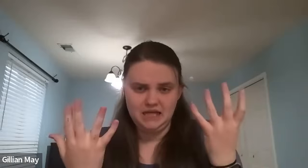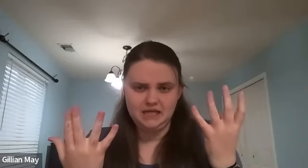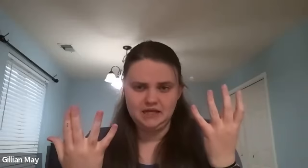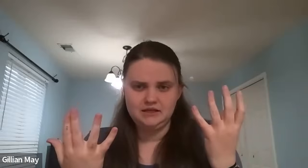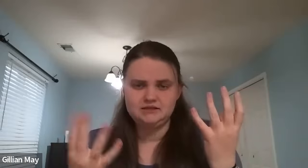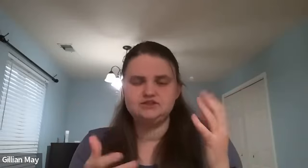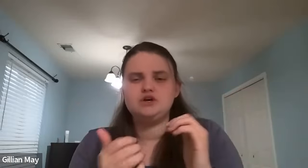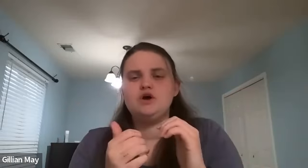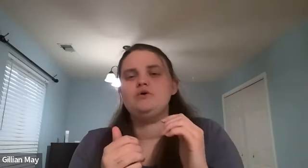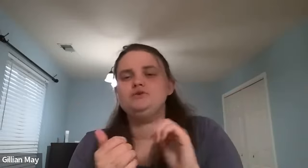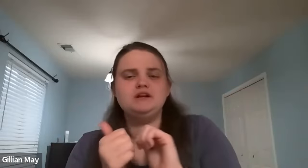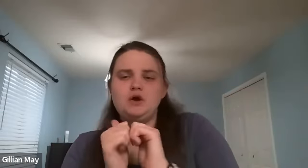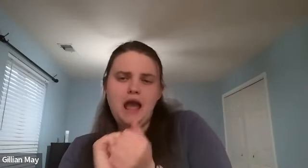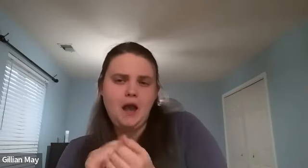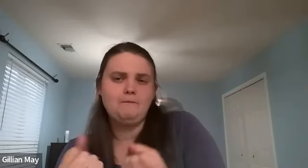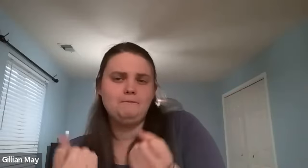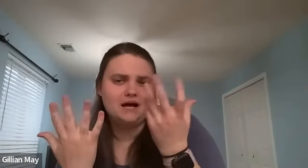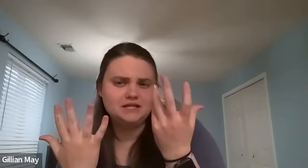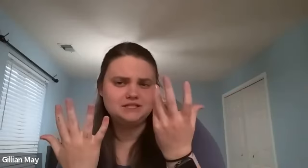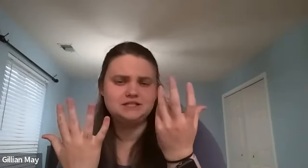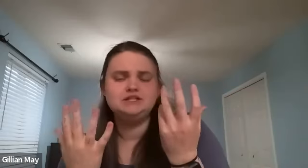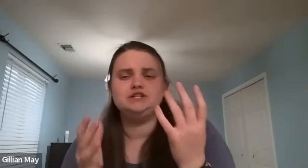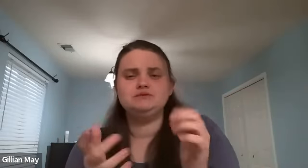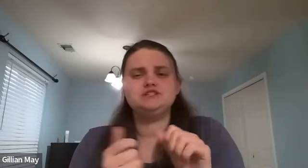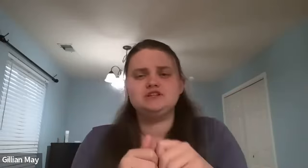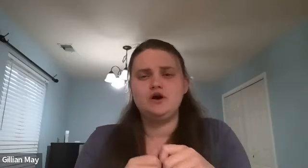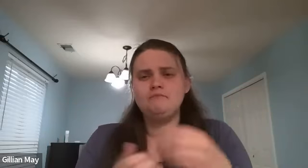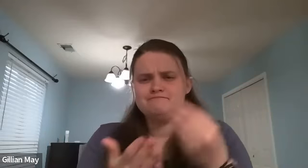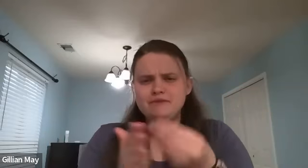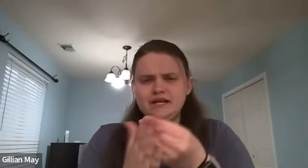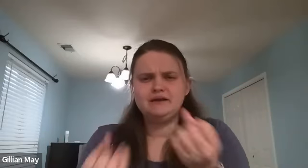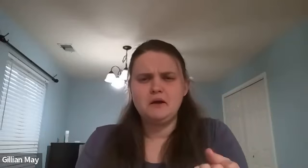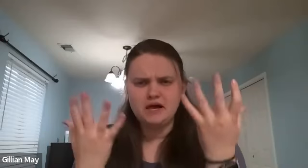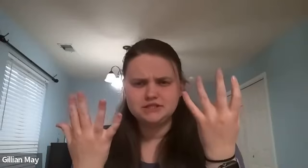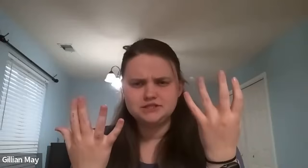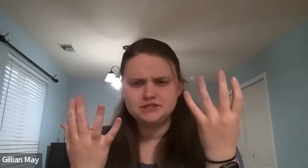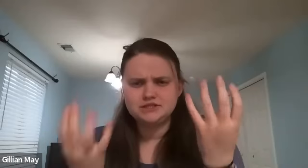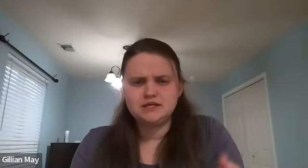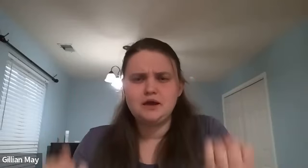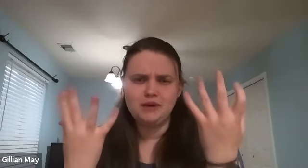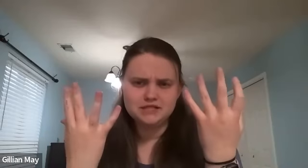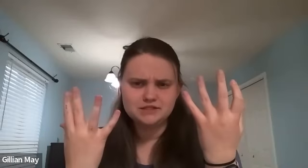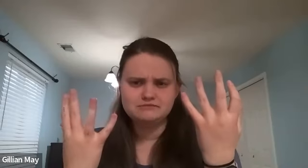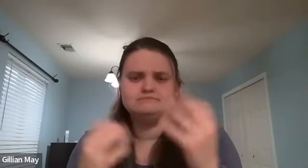many. So you want to go how much, you would just go money, how much. Because